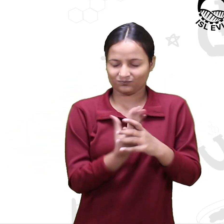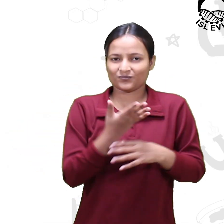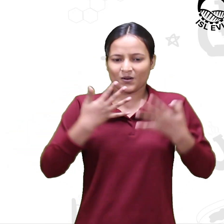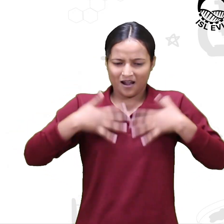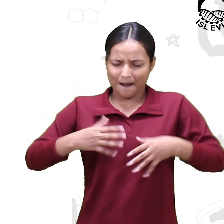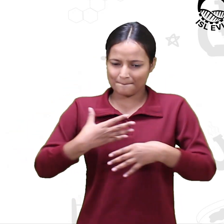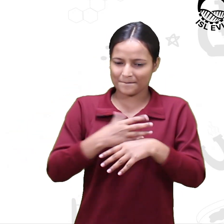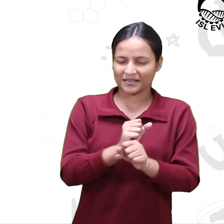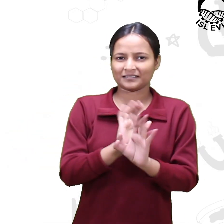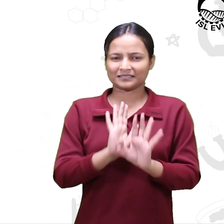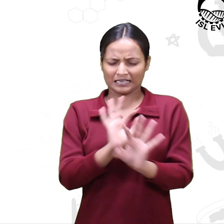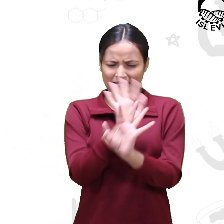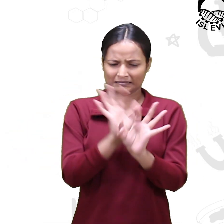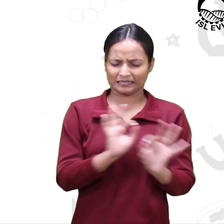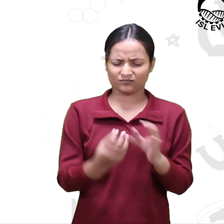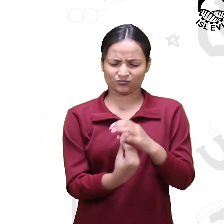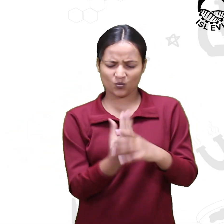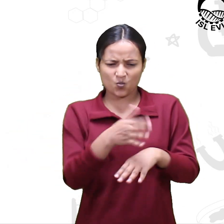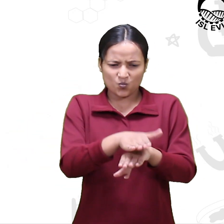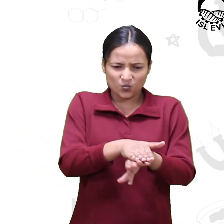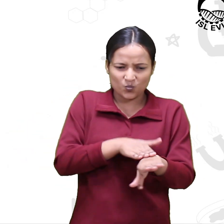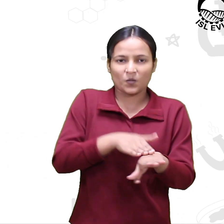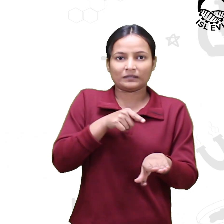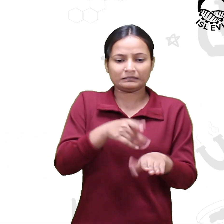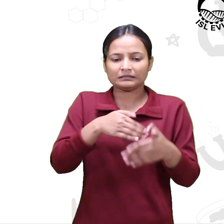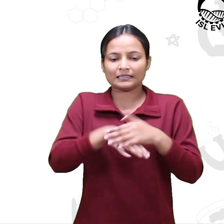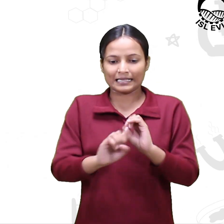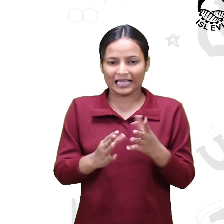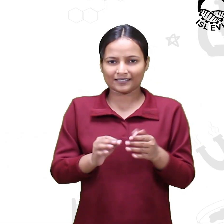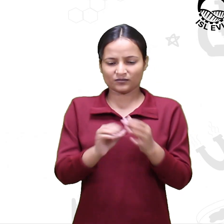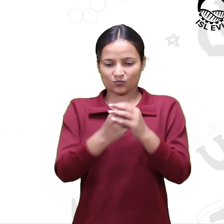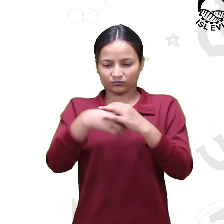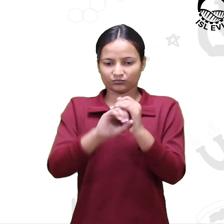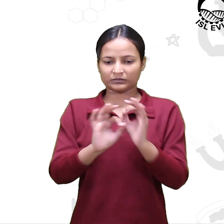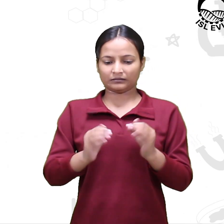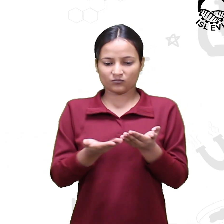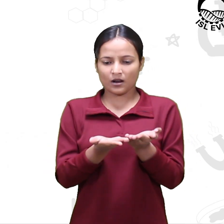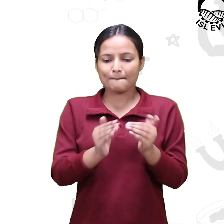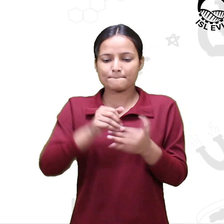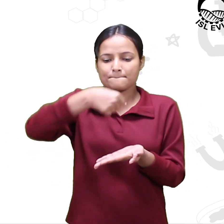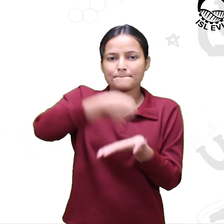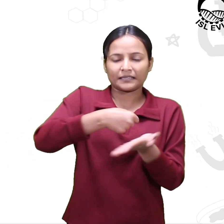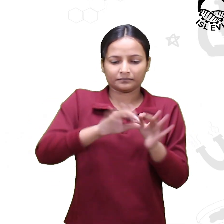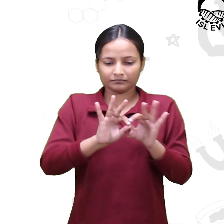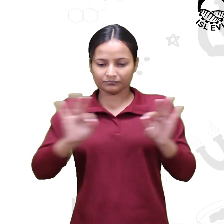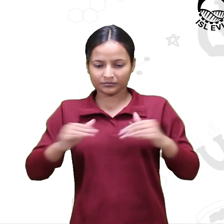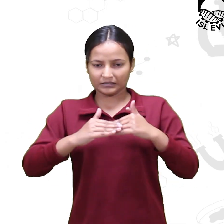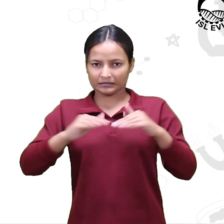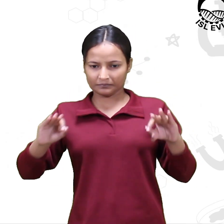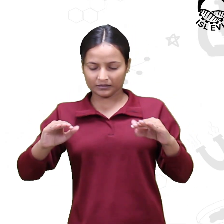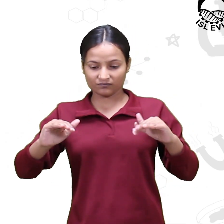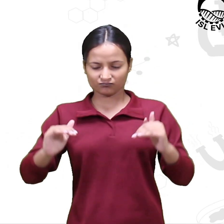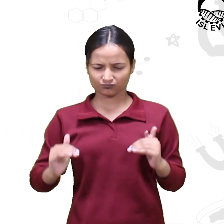These melanocytes are supposed to station themselves in specific layers of cells in the embryo.